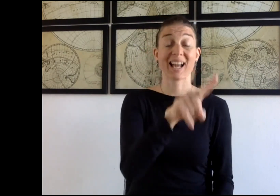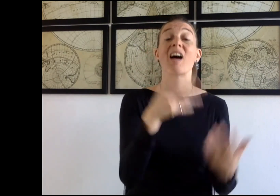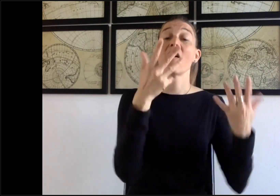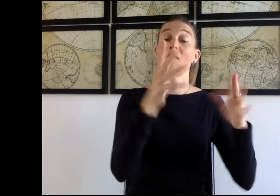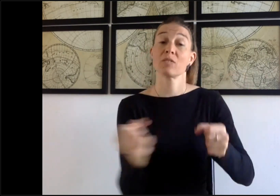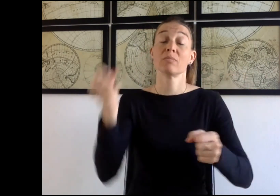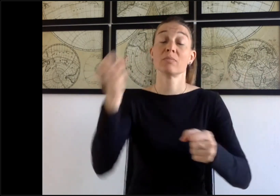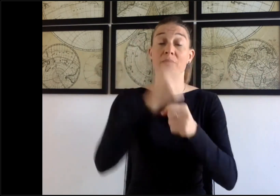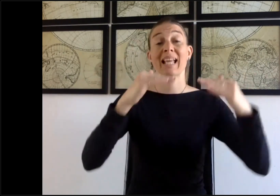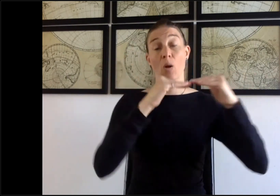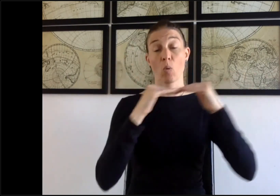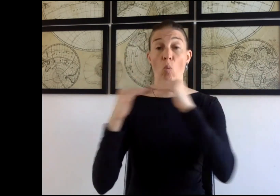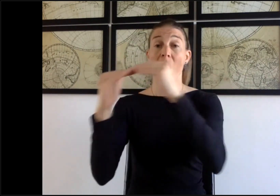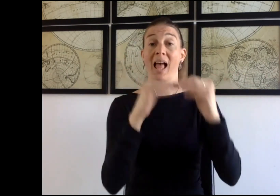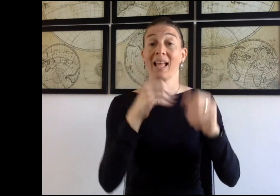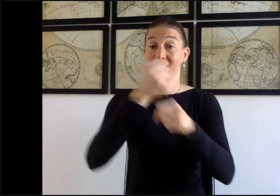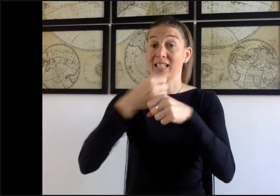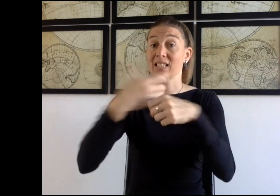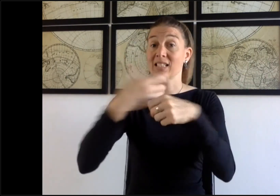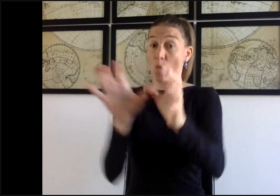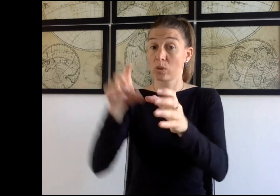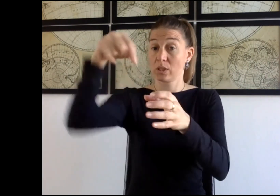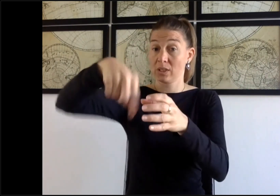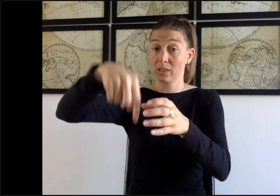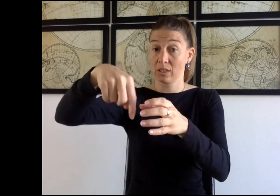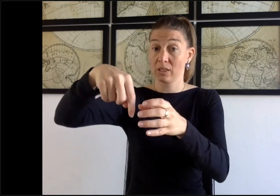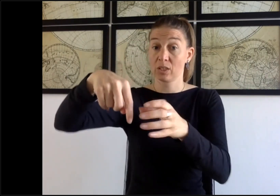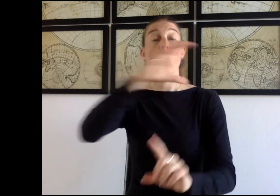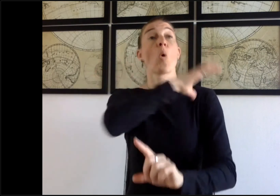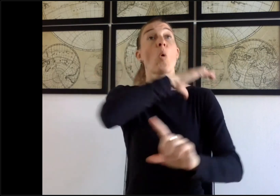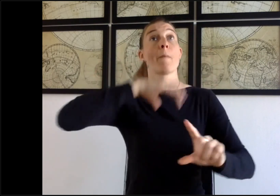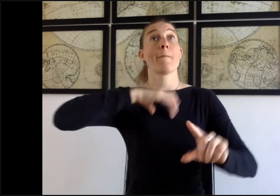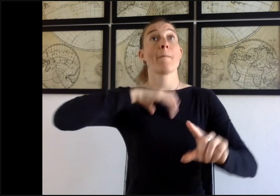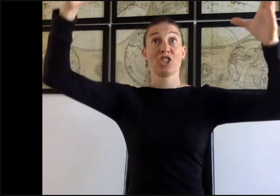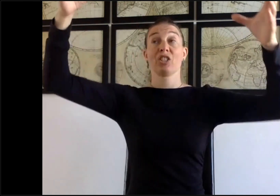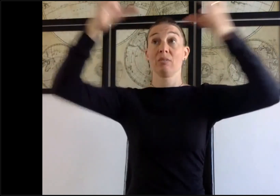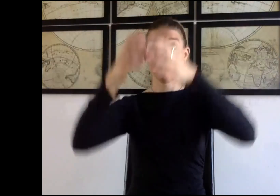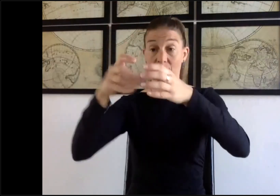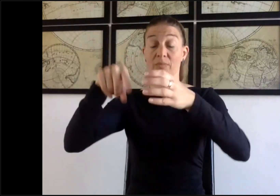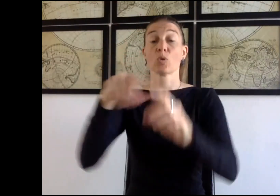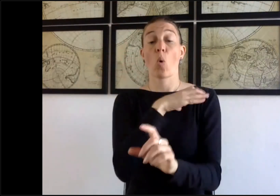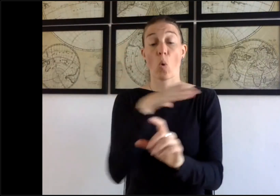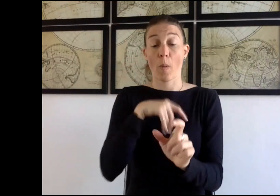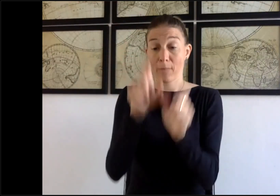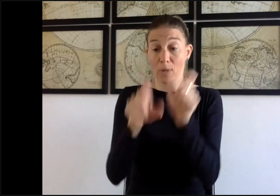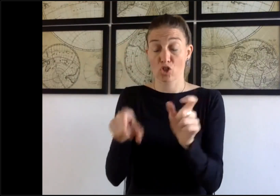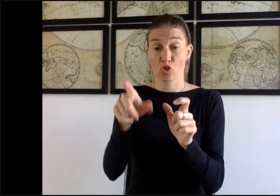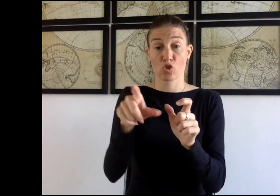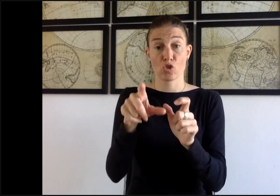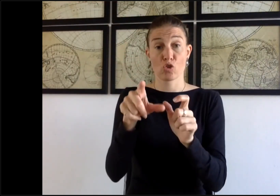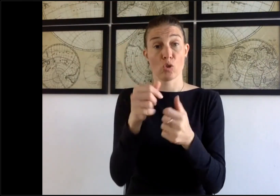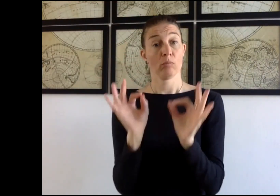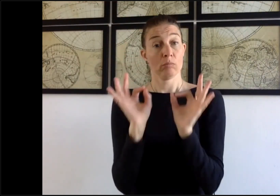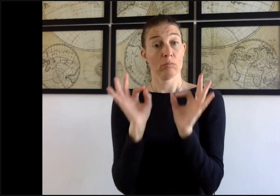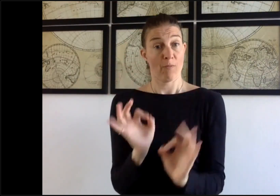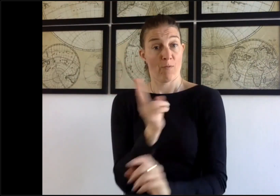that includes commission staff, commissioner officials that are being appointed